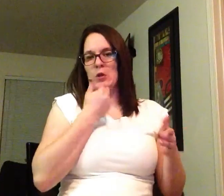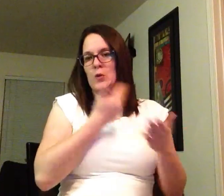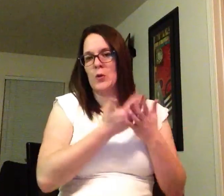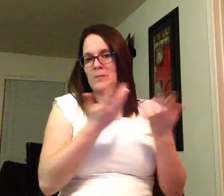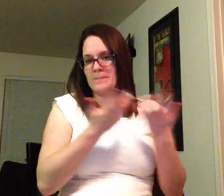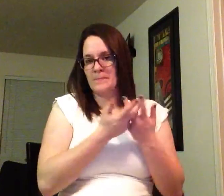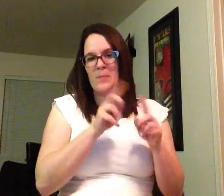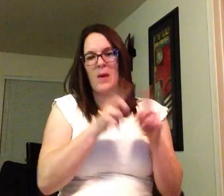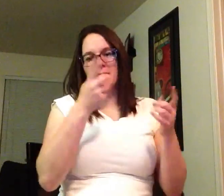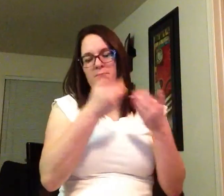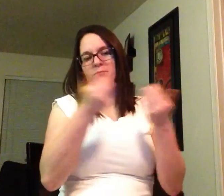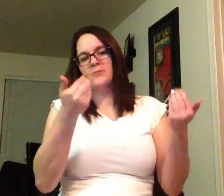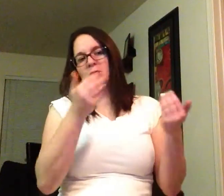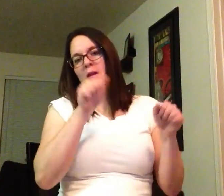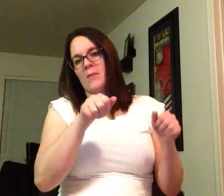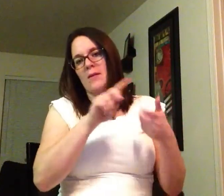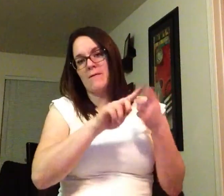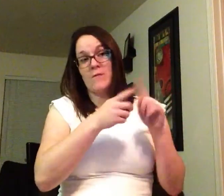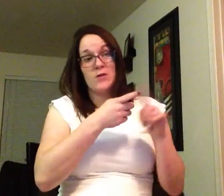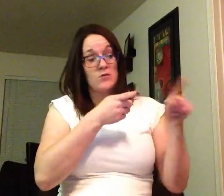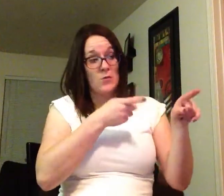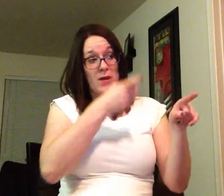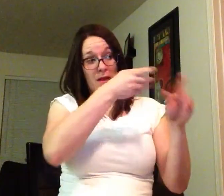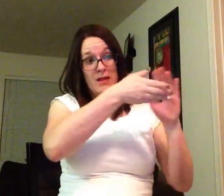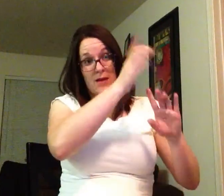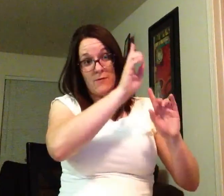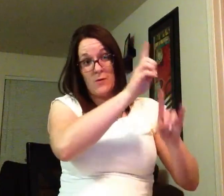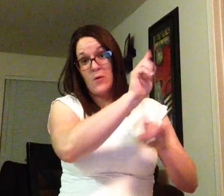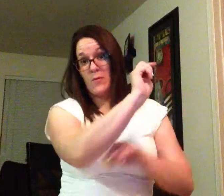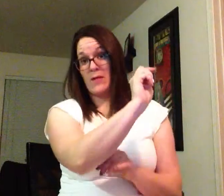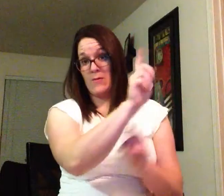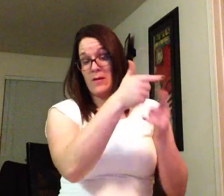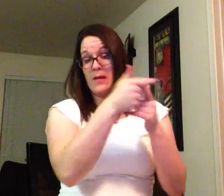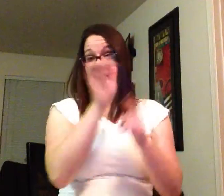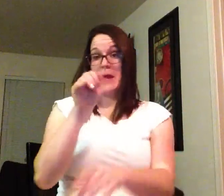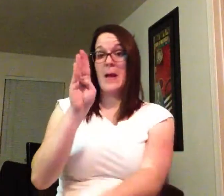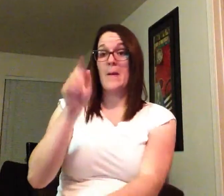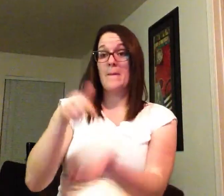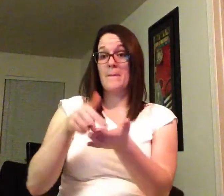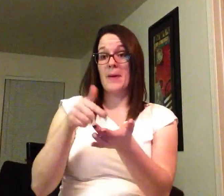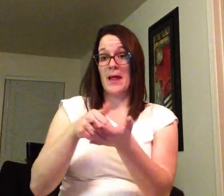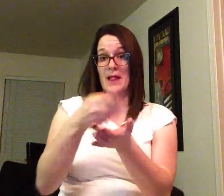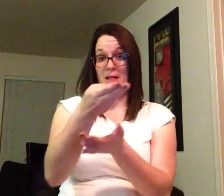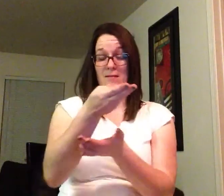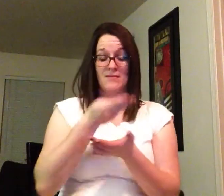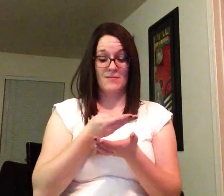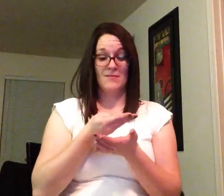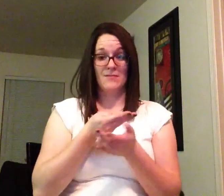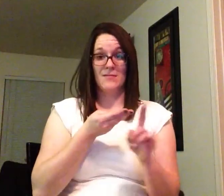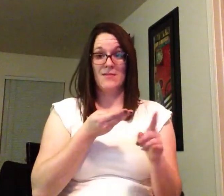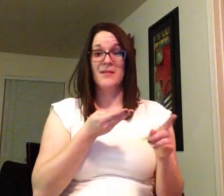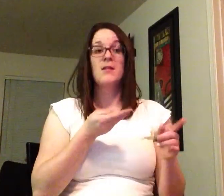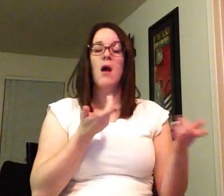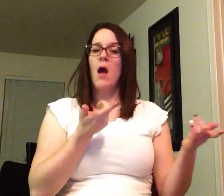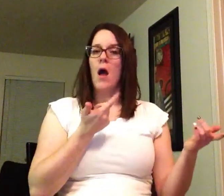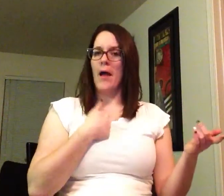bathroom. And in the meantime, the bill comes to our table. And listen, I'm a modern woman. I'm